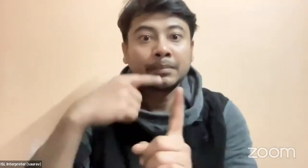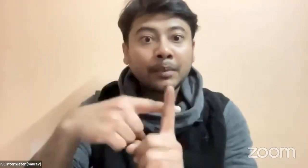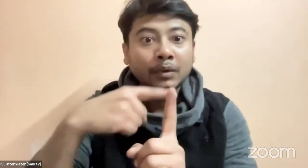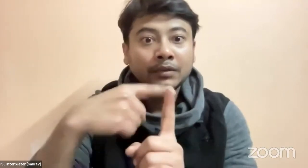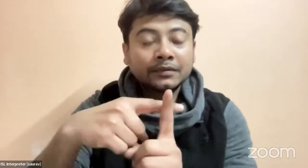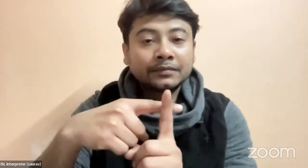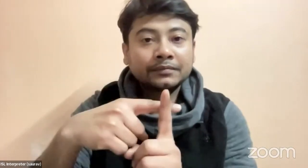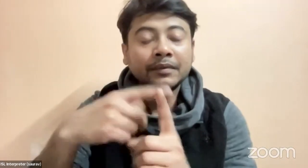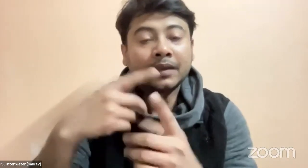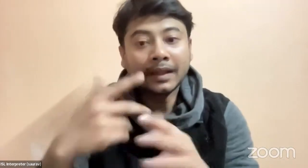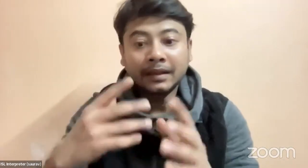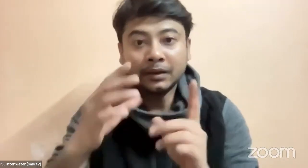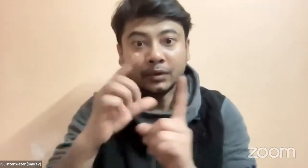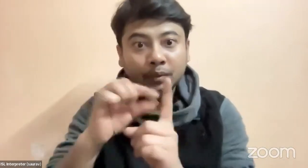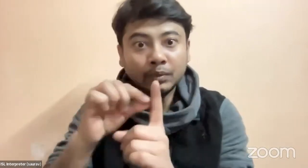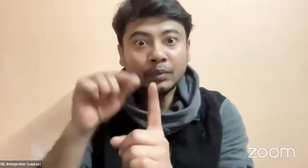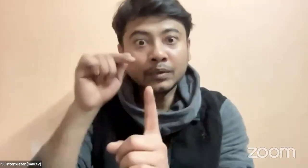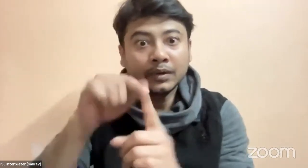Mangalacharan.